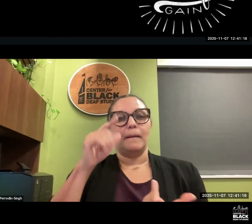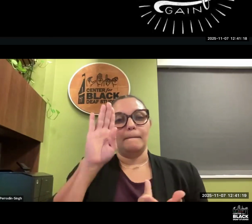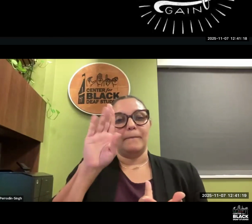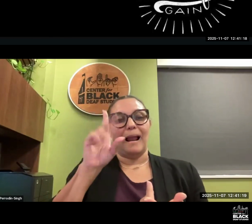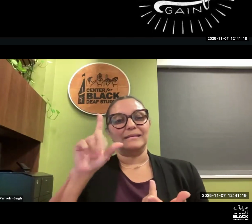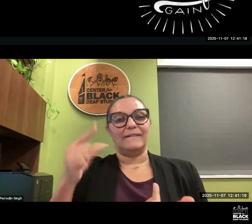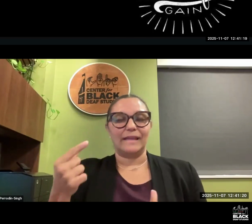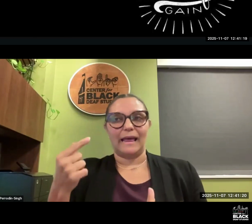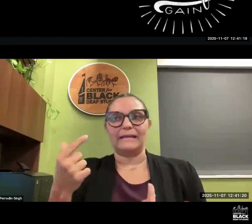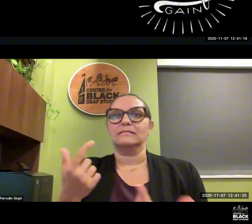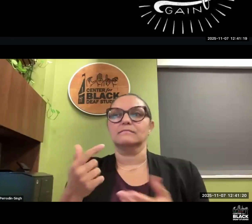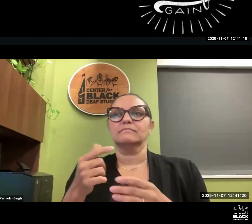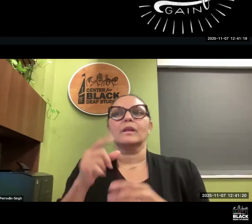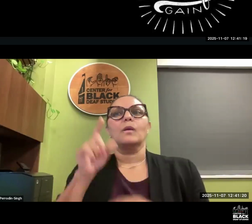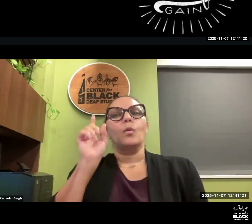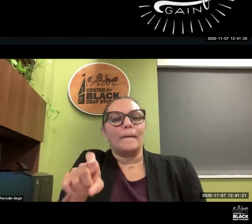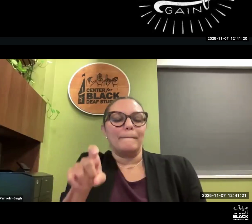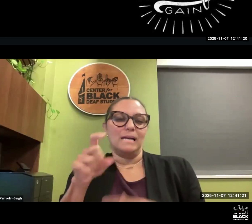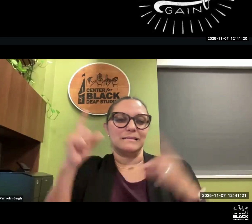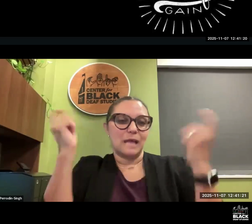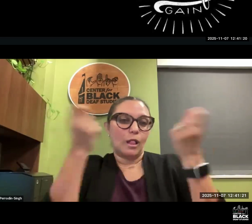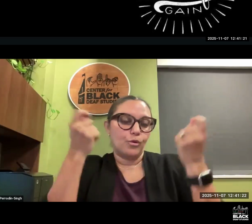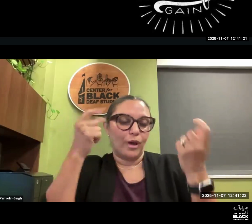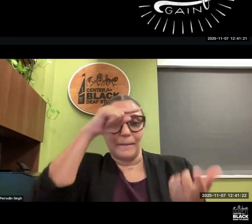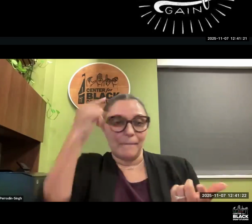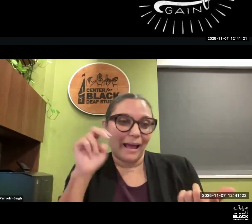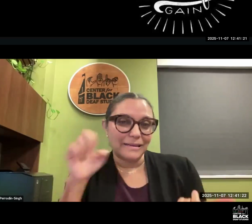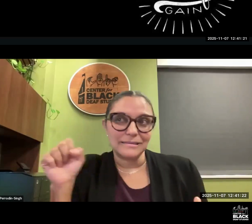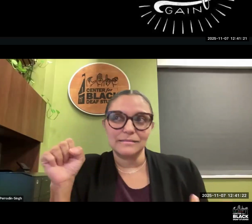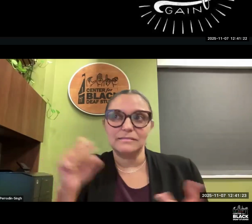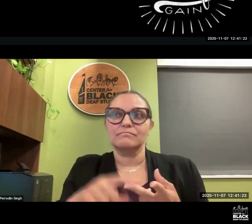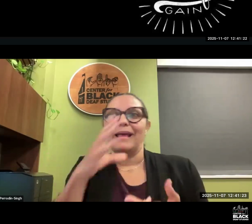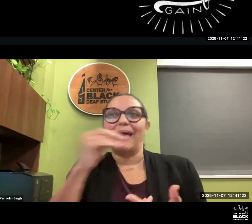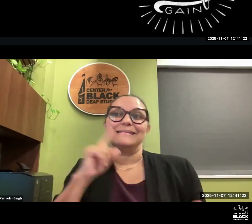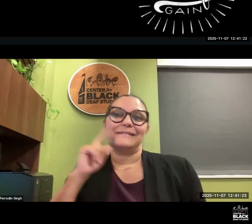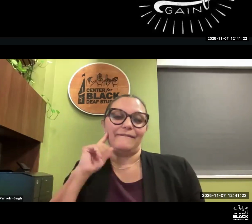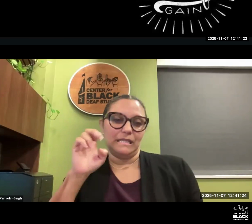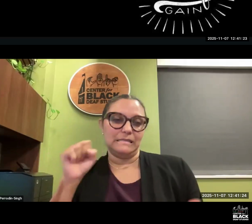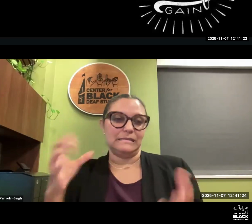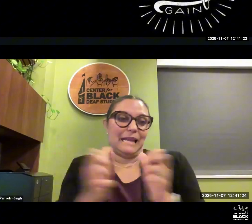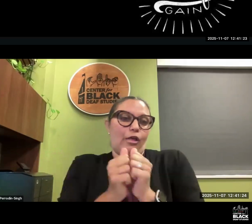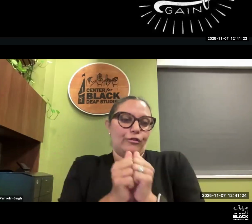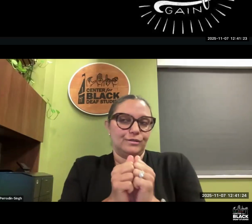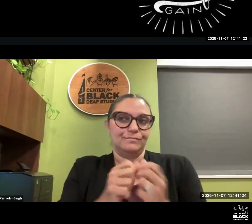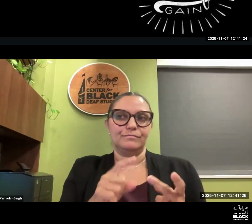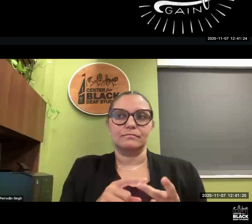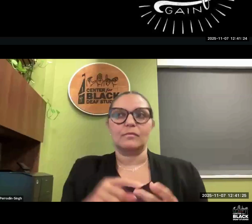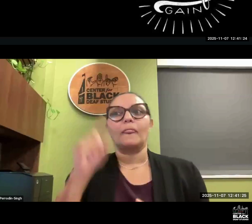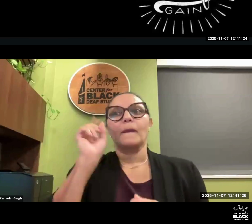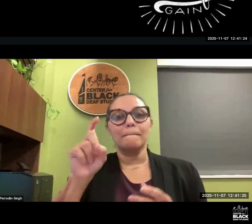Here's my conclusion. Focusing on Black deaf gain, continue to